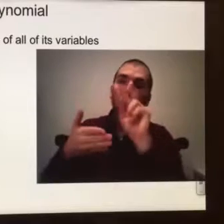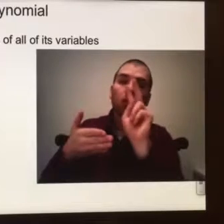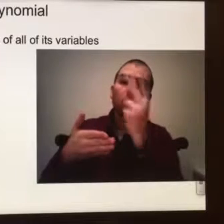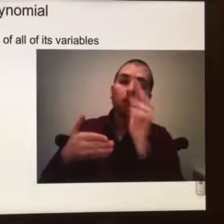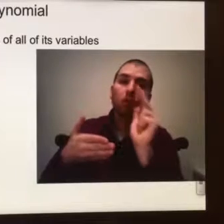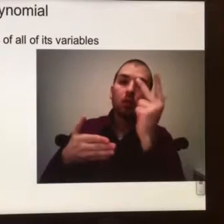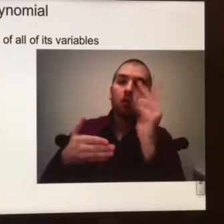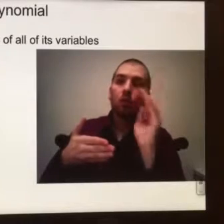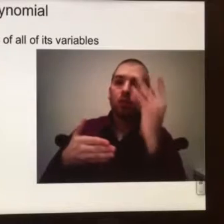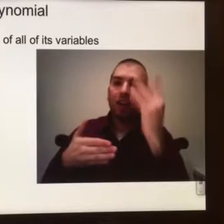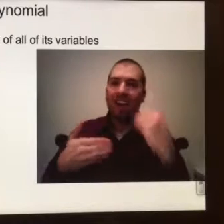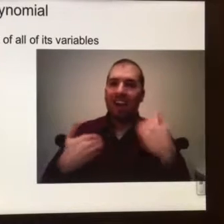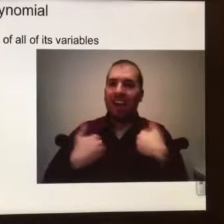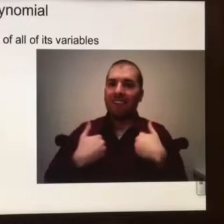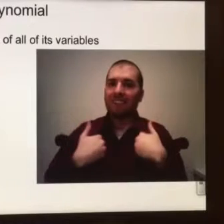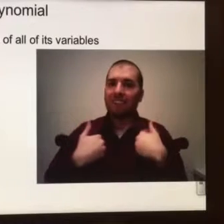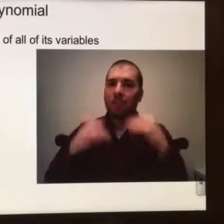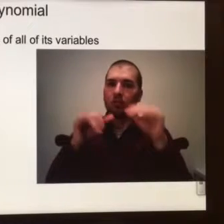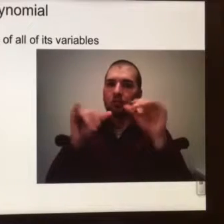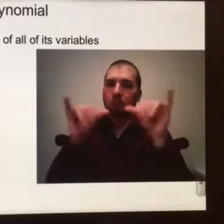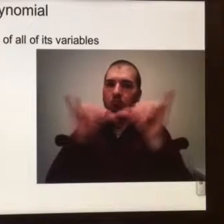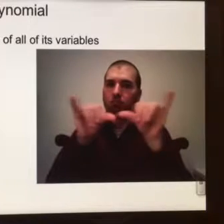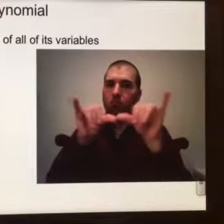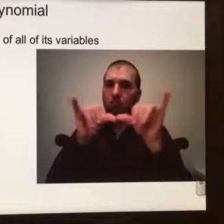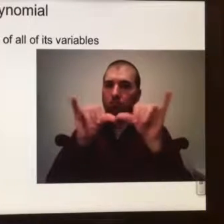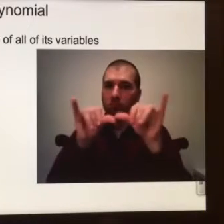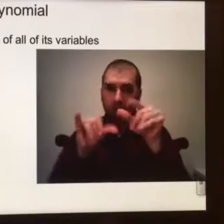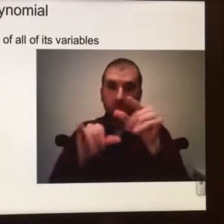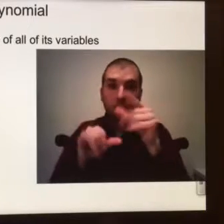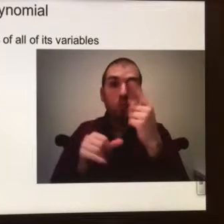So now we're going to talk about the degree of the polynomial.